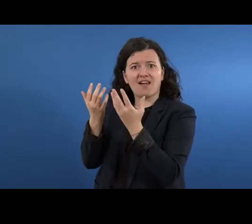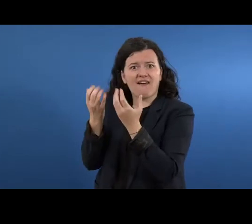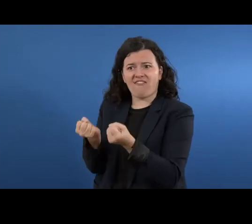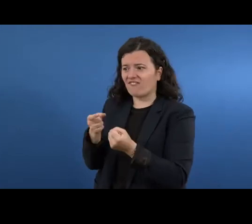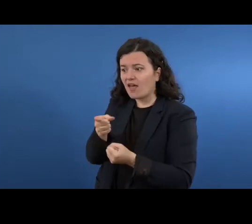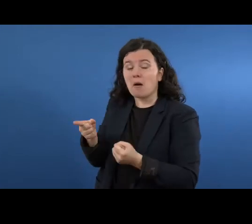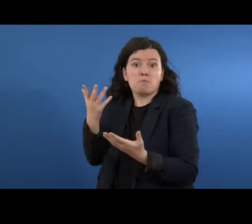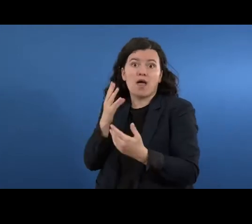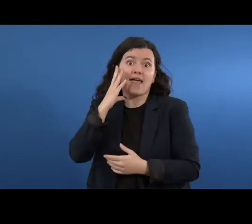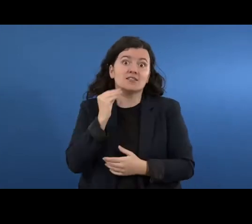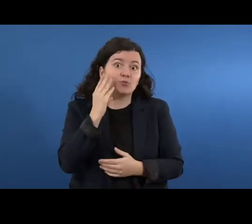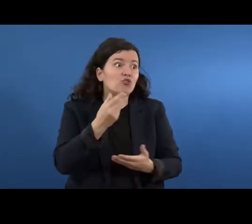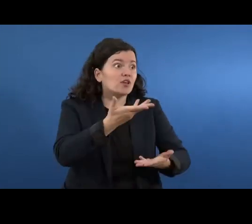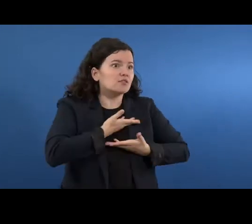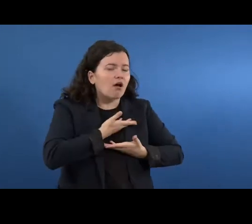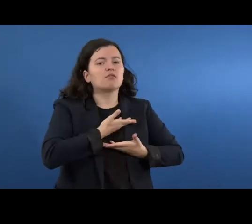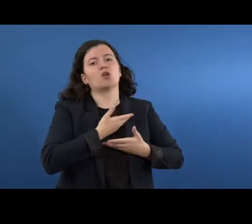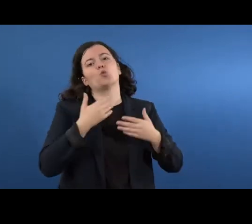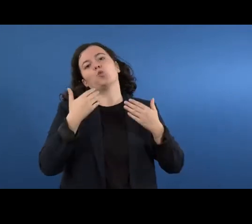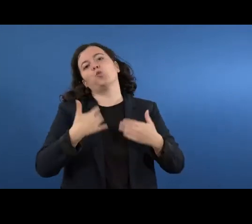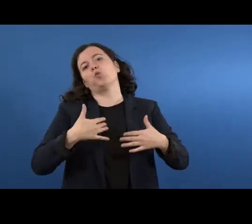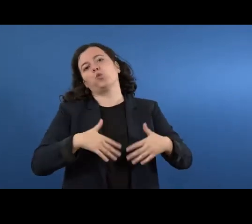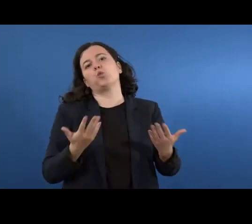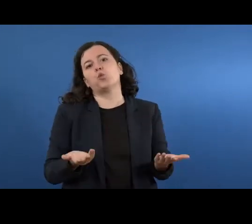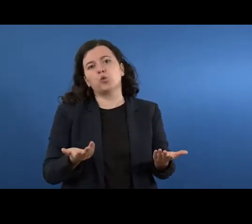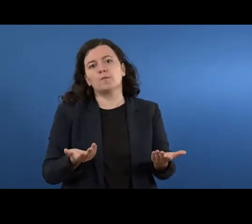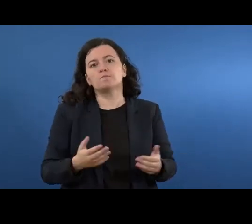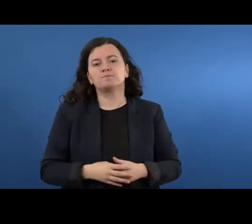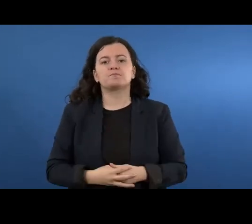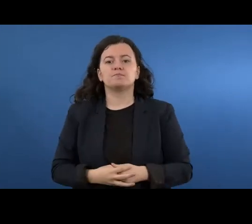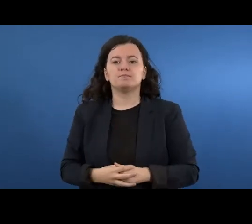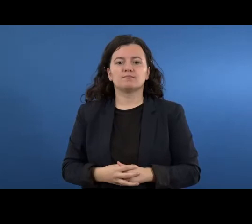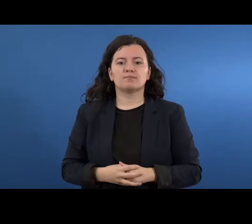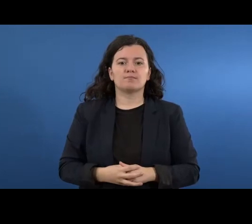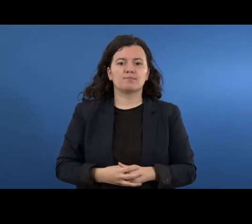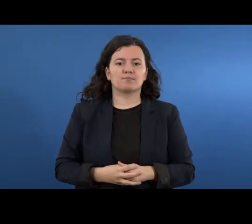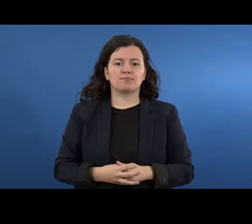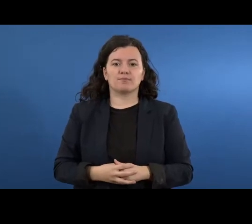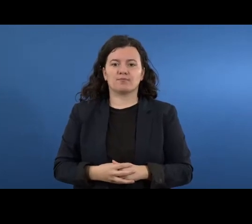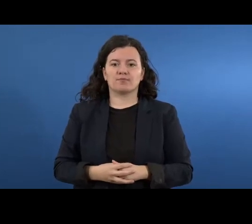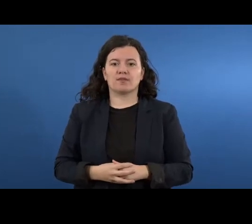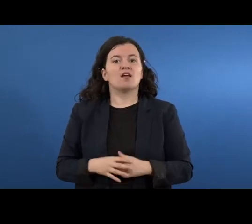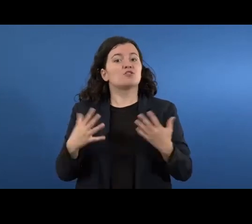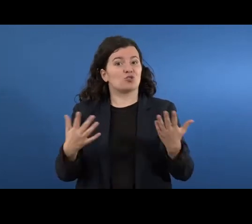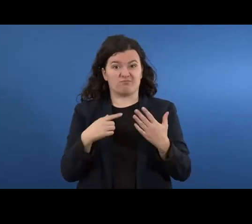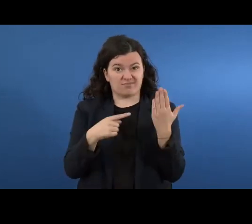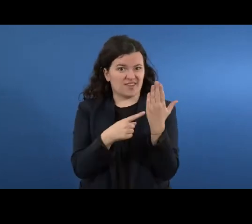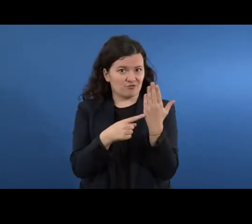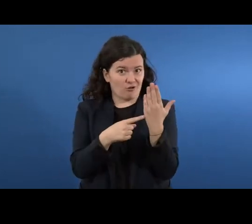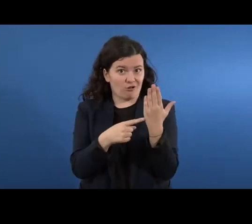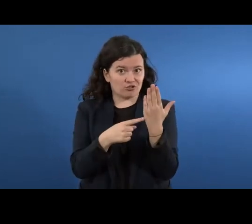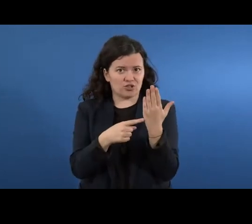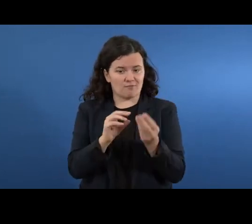lived and their actual expertise as well to be able to design our technologies for all and contribute to